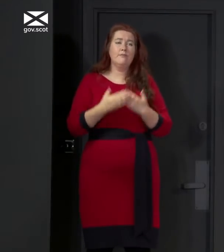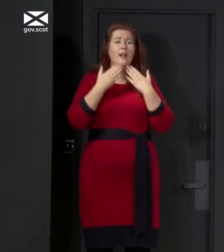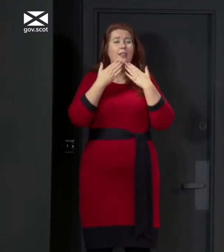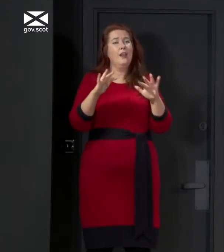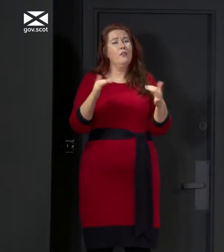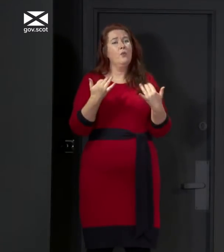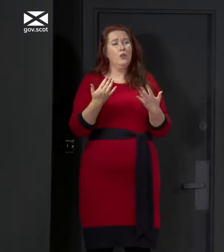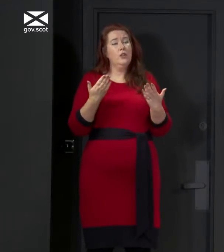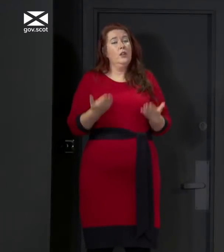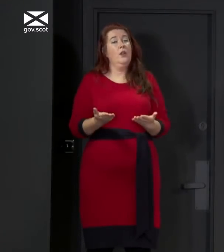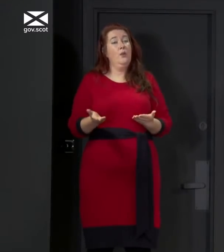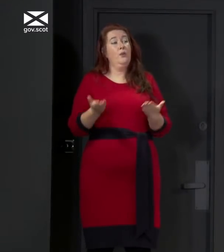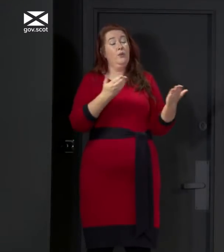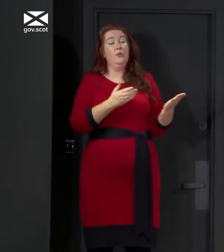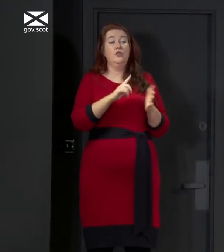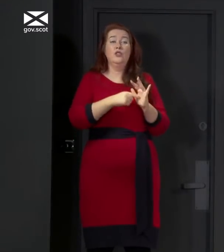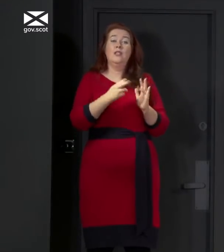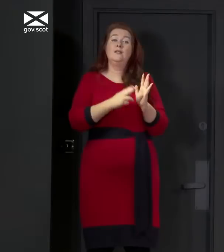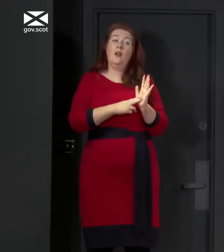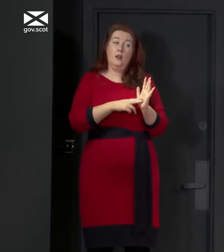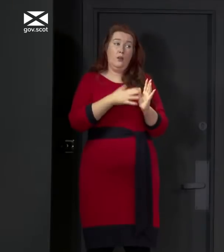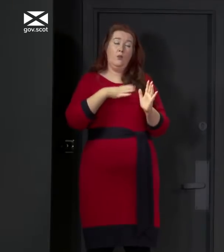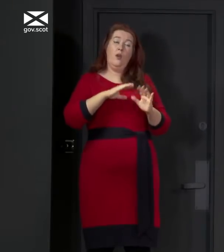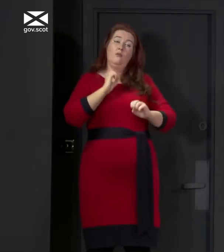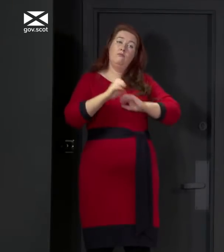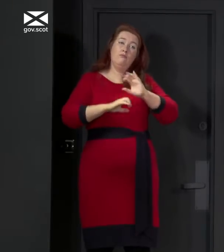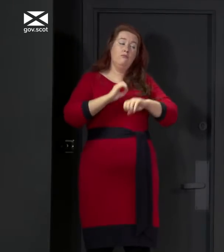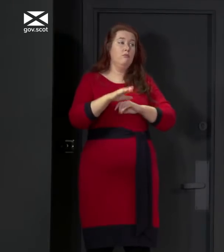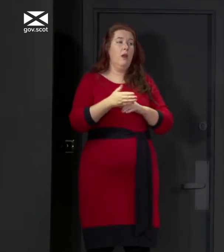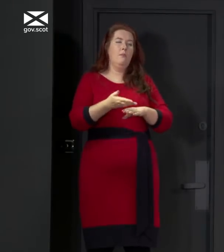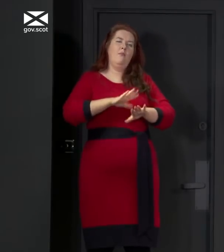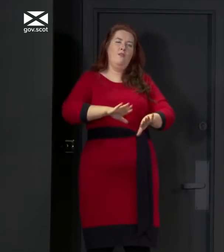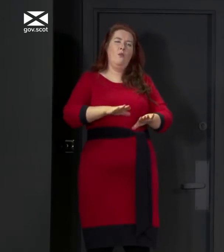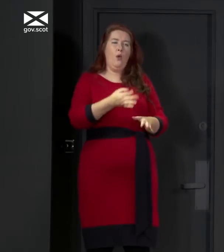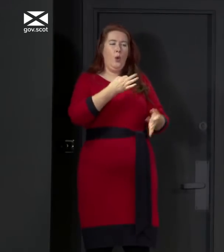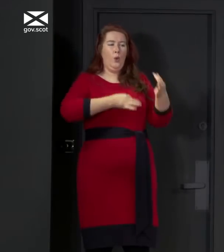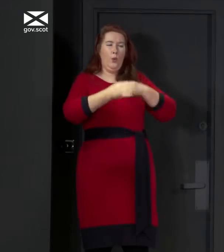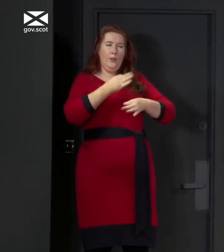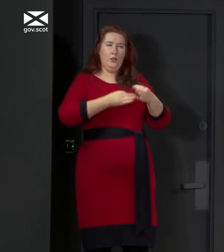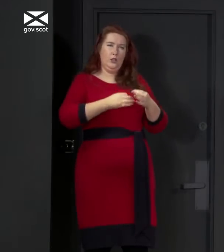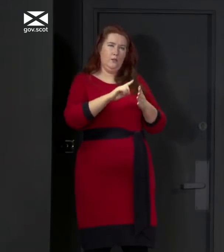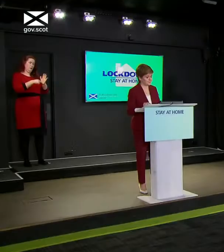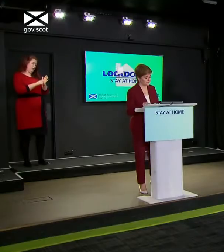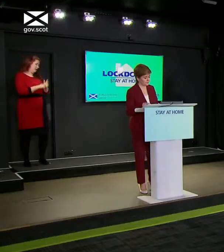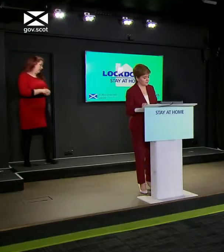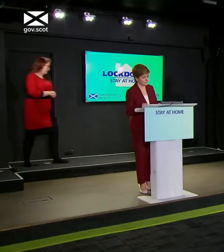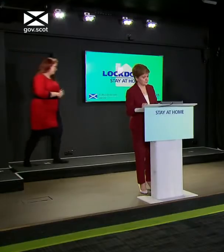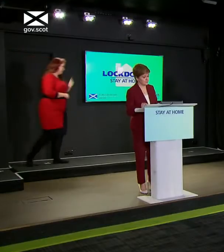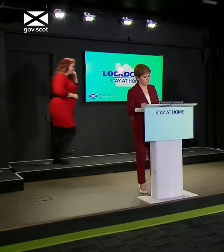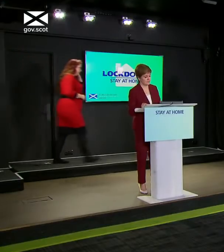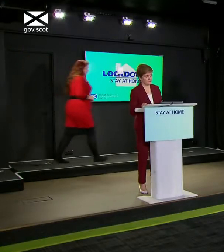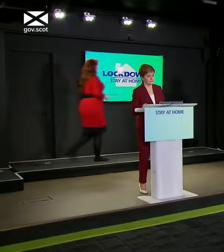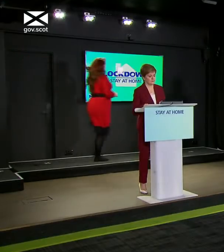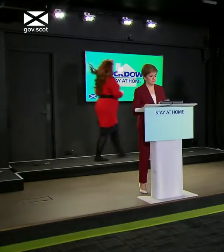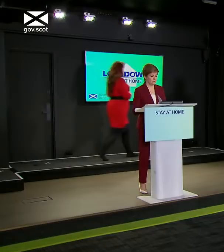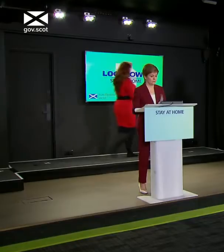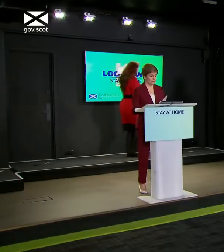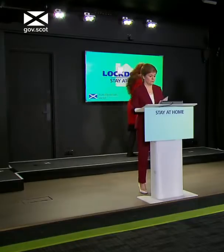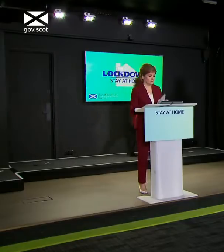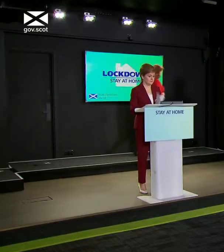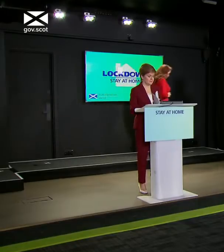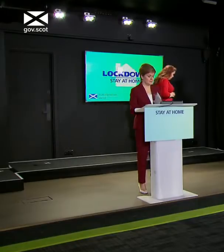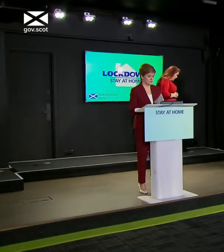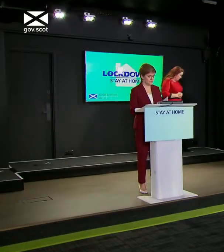listening. I'm going to hand over briefly to Jason to say a few words before we take questions as normal from the journalists. Thank you, First Minister. I'm going to